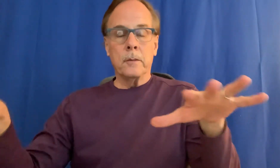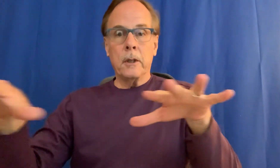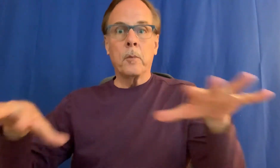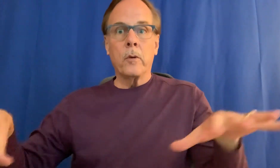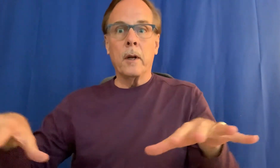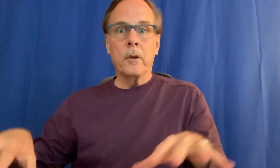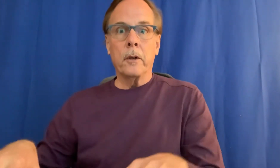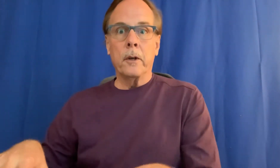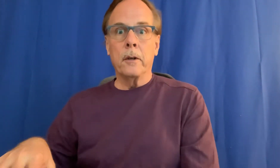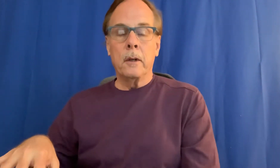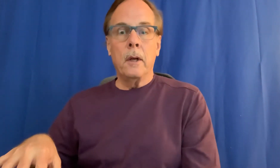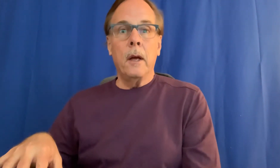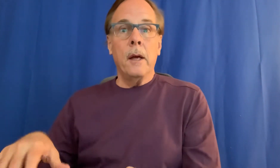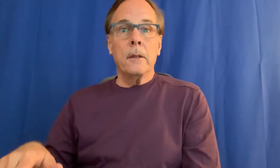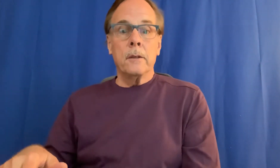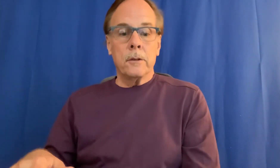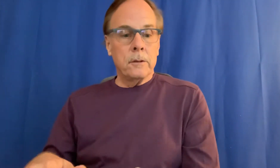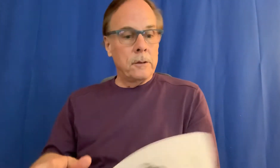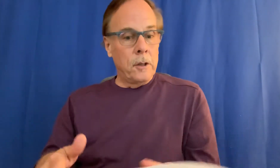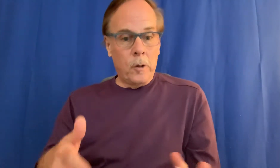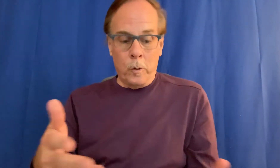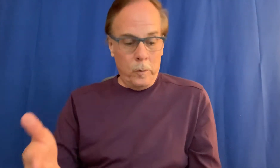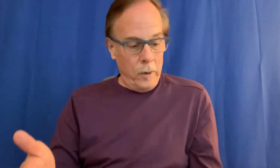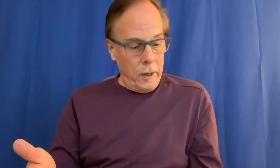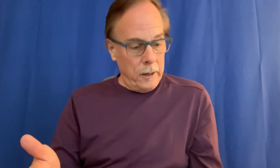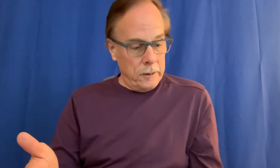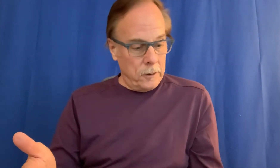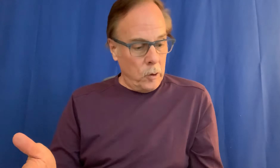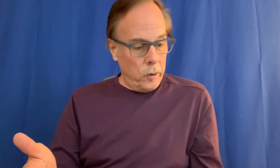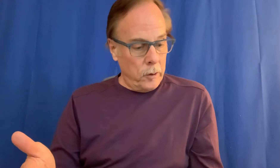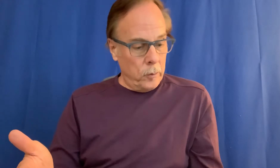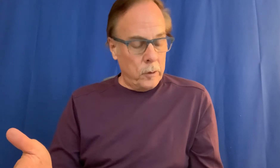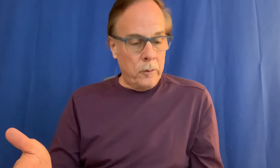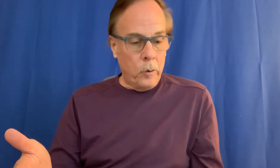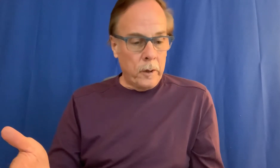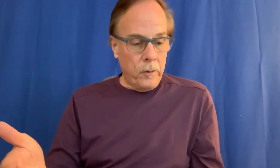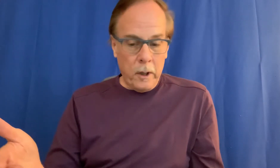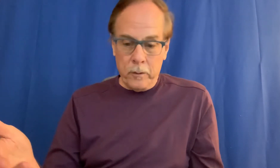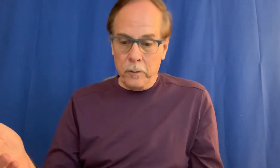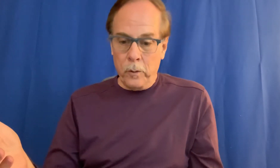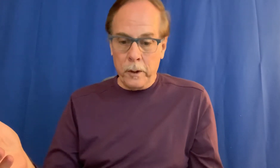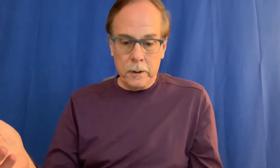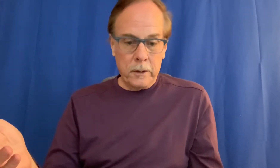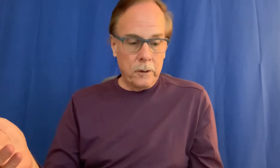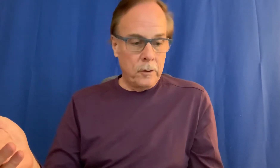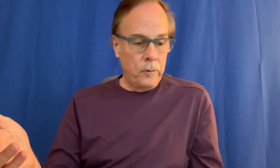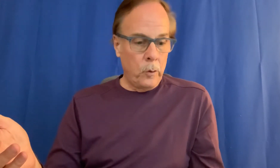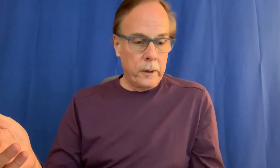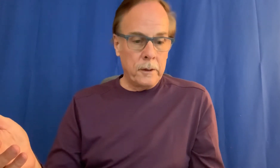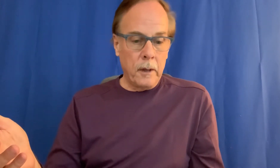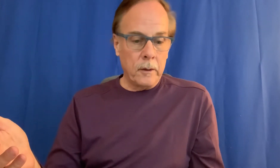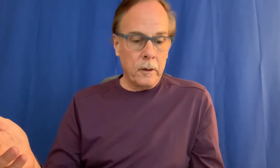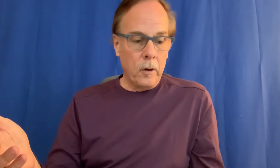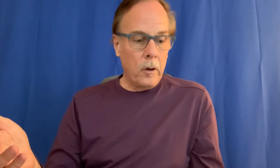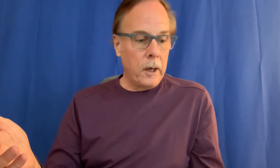our parameter here. So as it's going through 245, 246, and 247, all I can